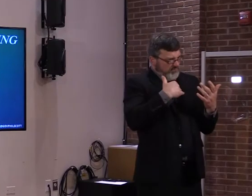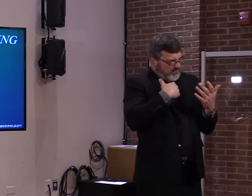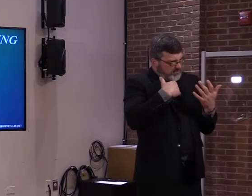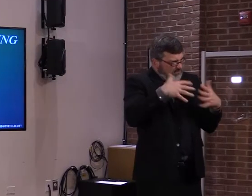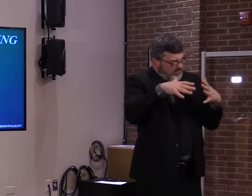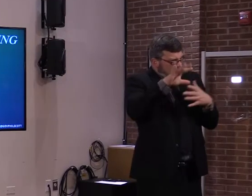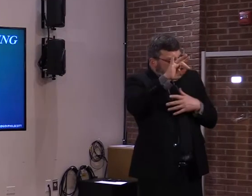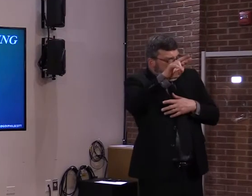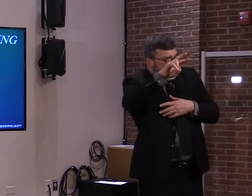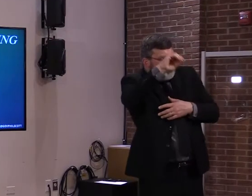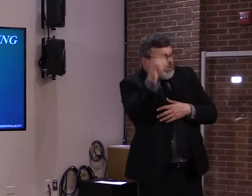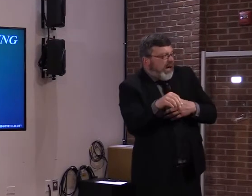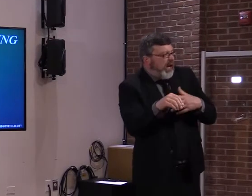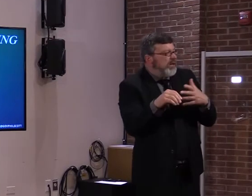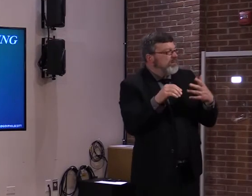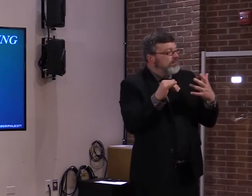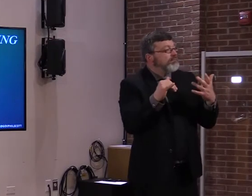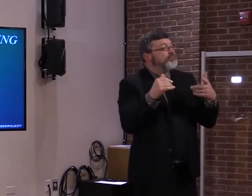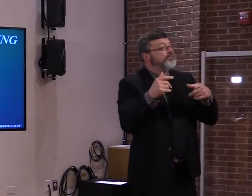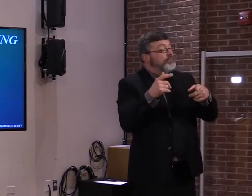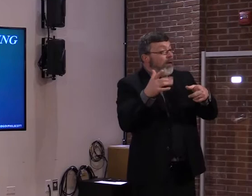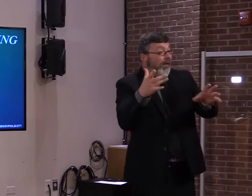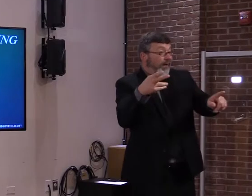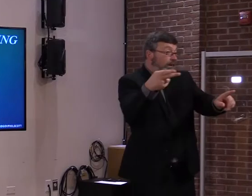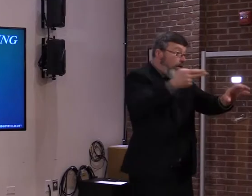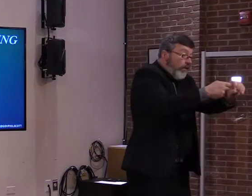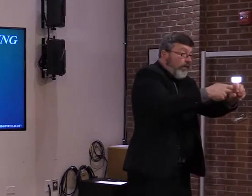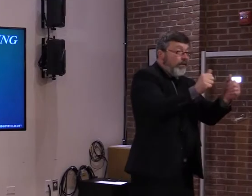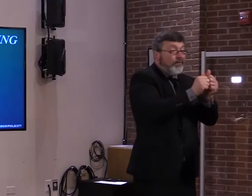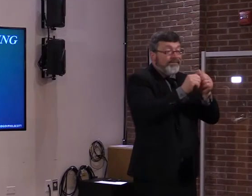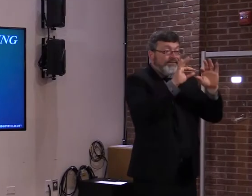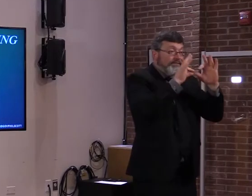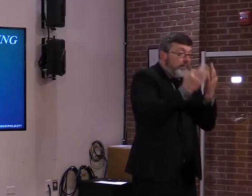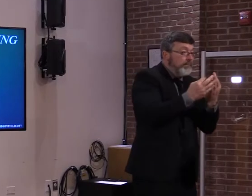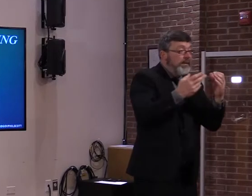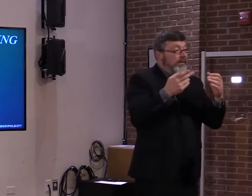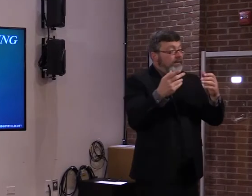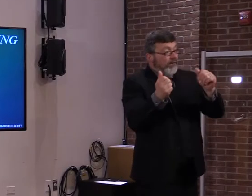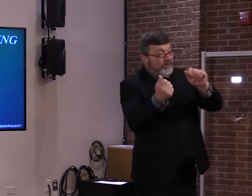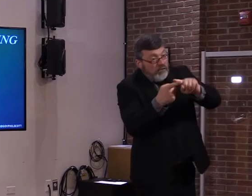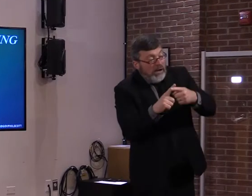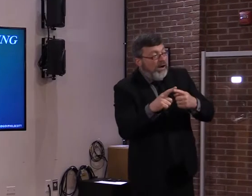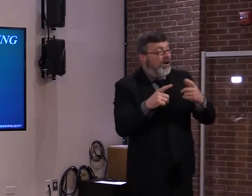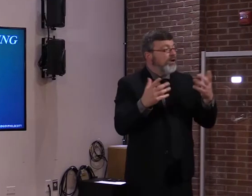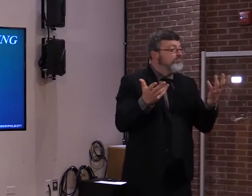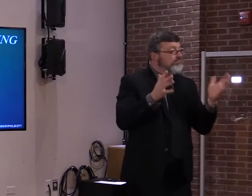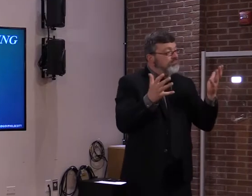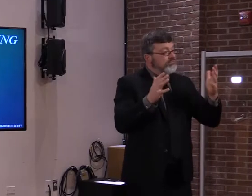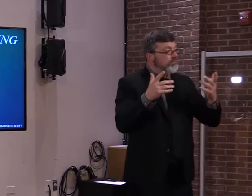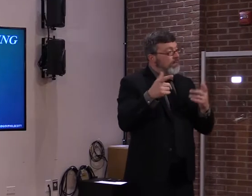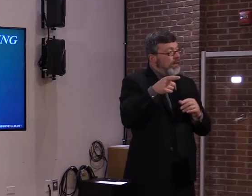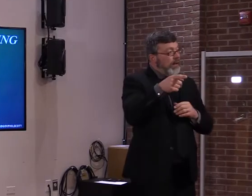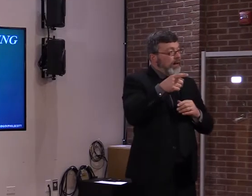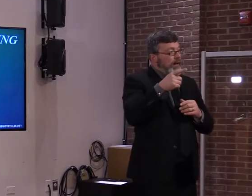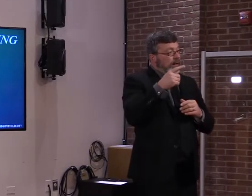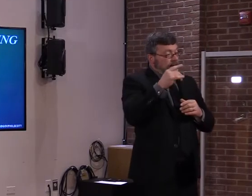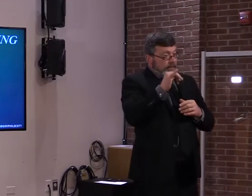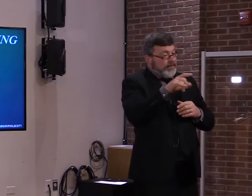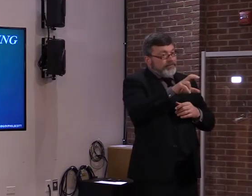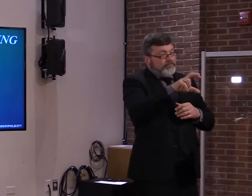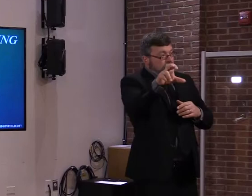avenue reappears now, secondly, there are rental subsidies and trying to find it.